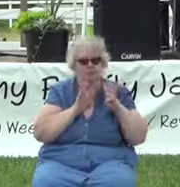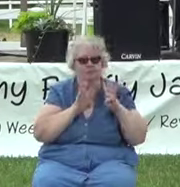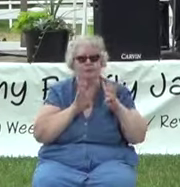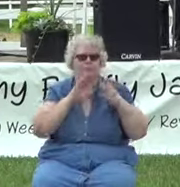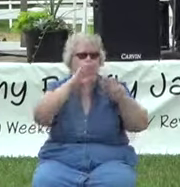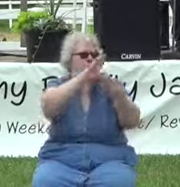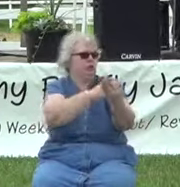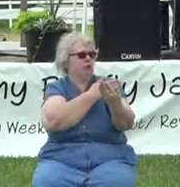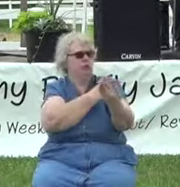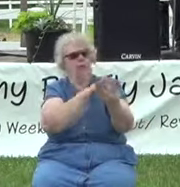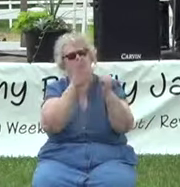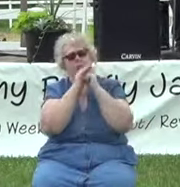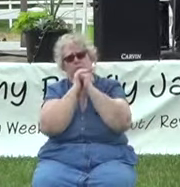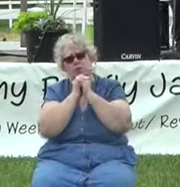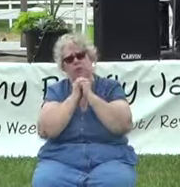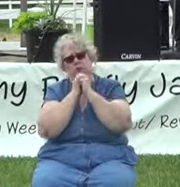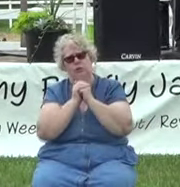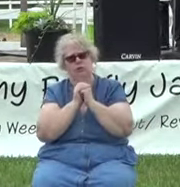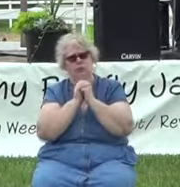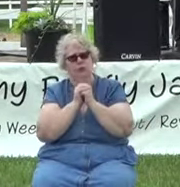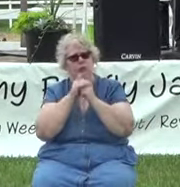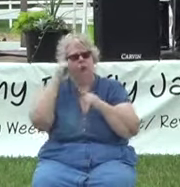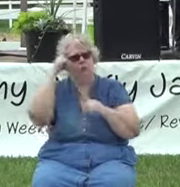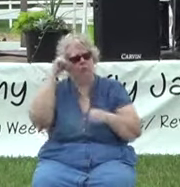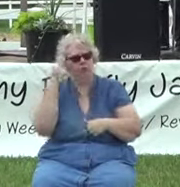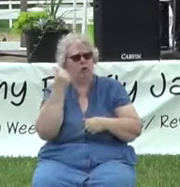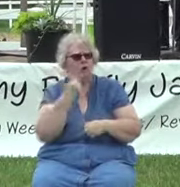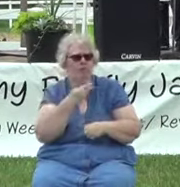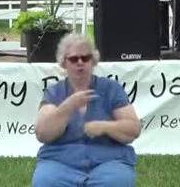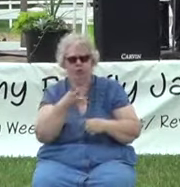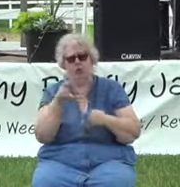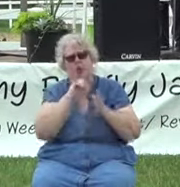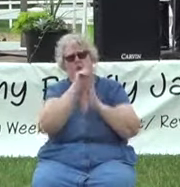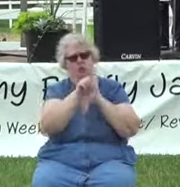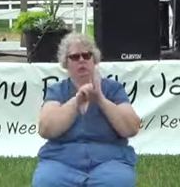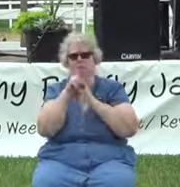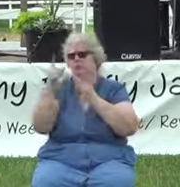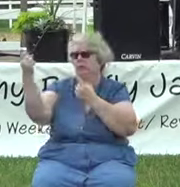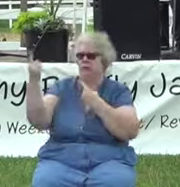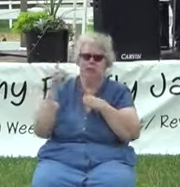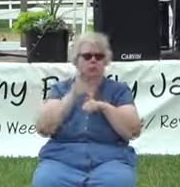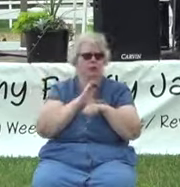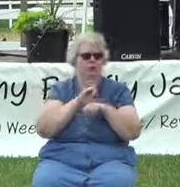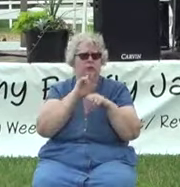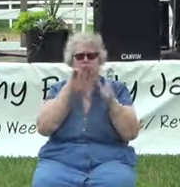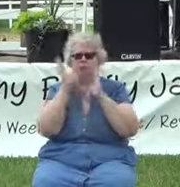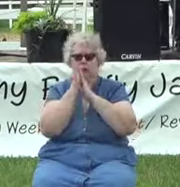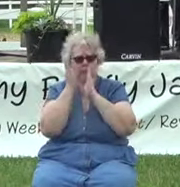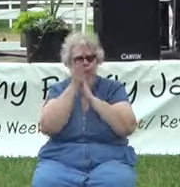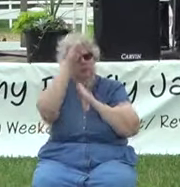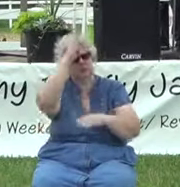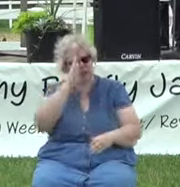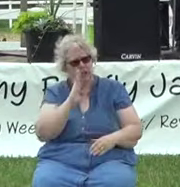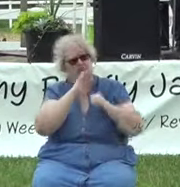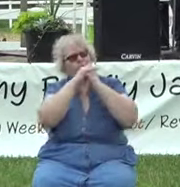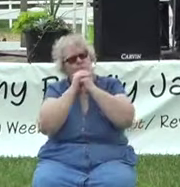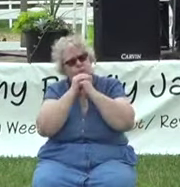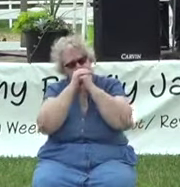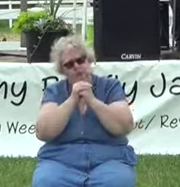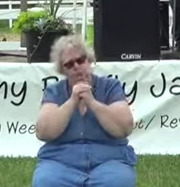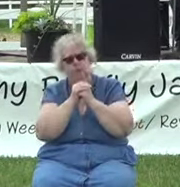Songs and worship. For a couple hours, we come to church and praise God and worship and